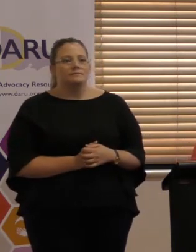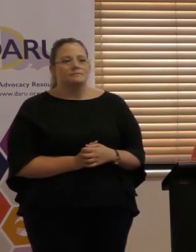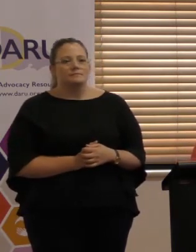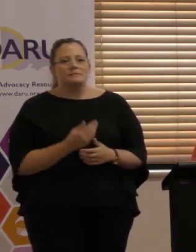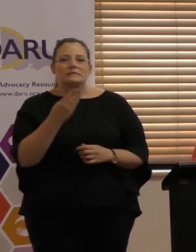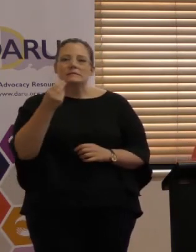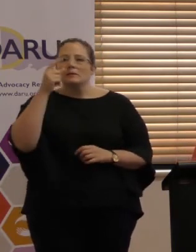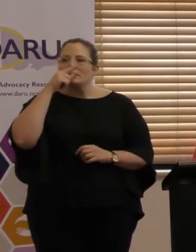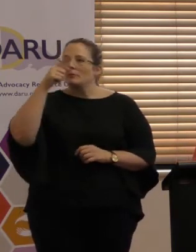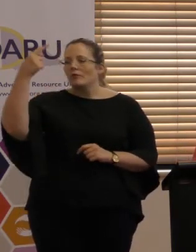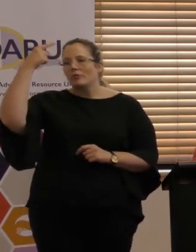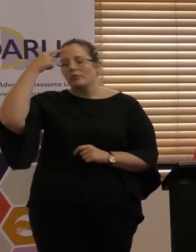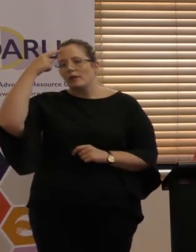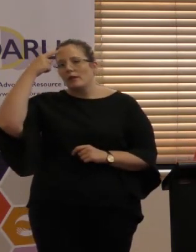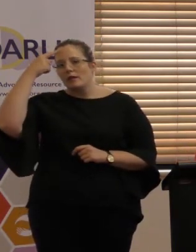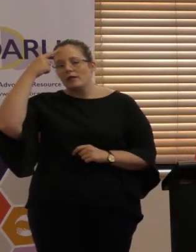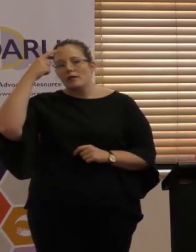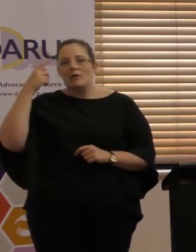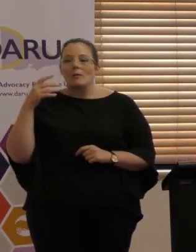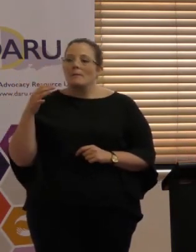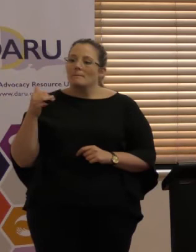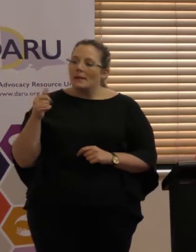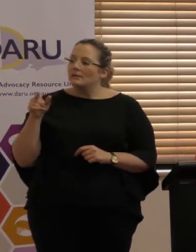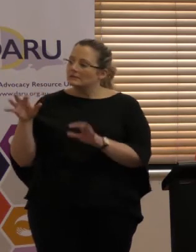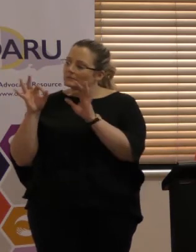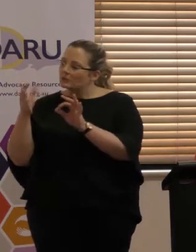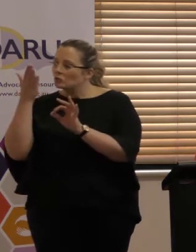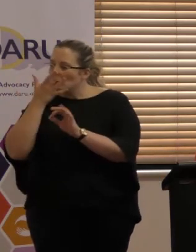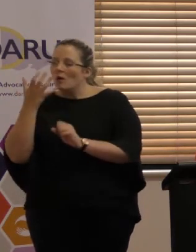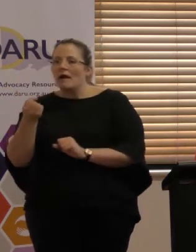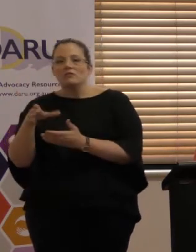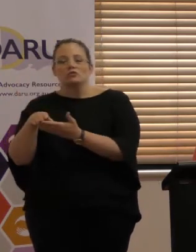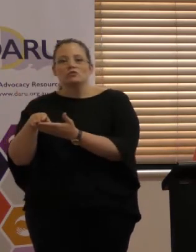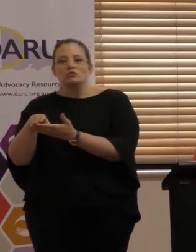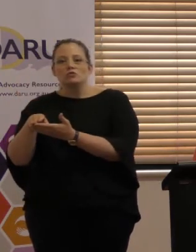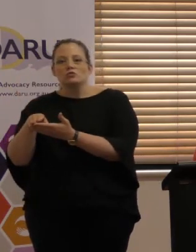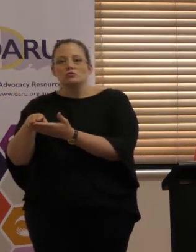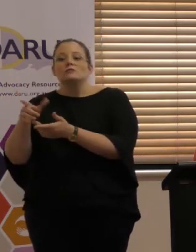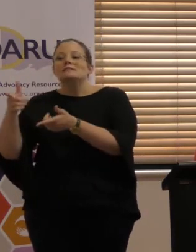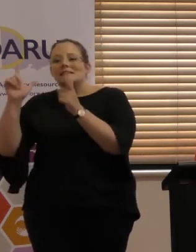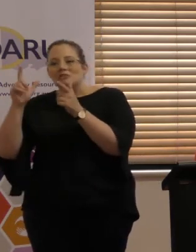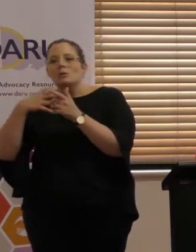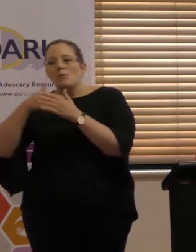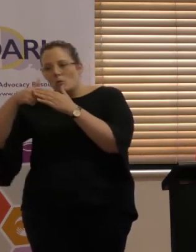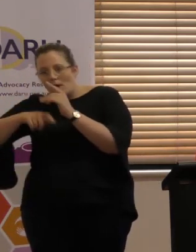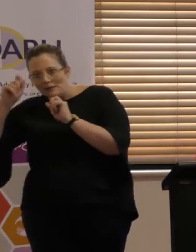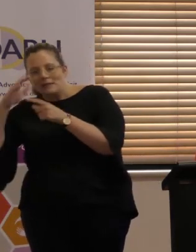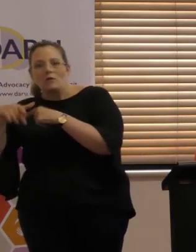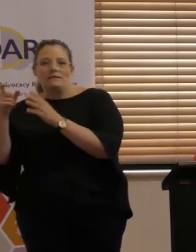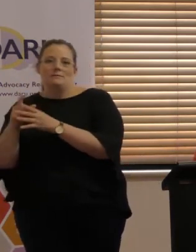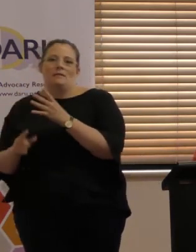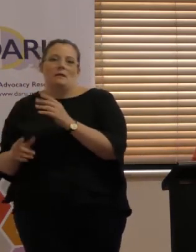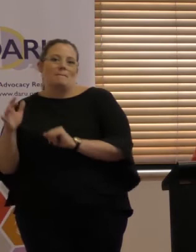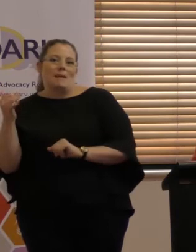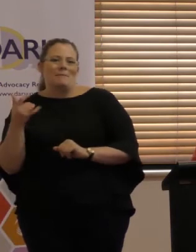in special schools you might get teachers who may have more of an understanding of disability. And as